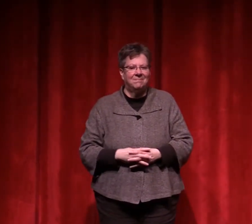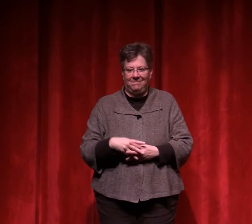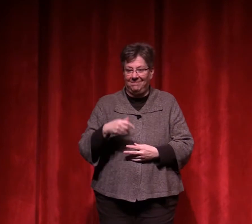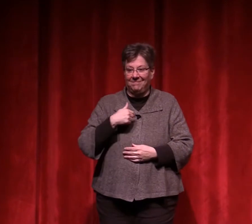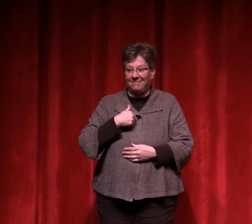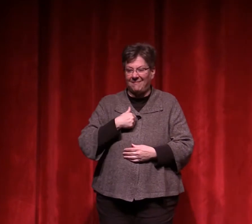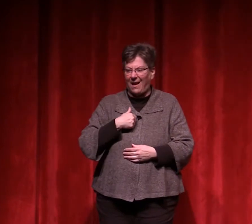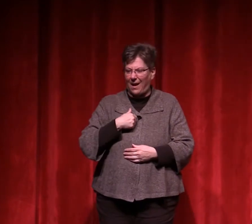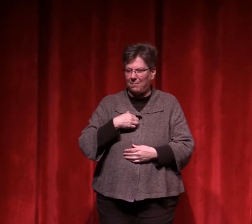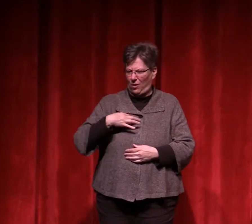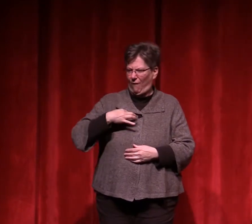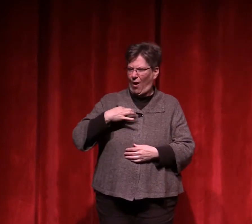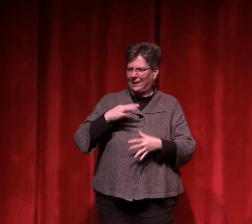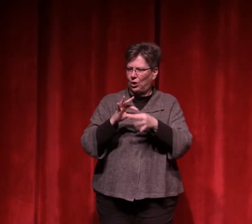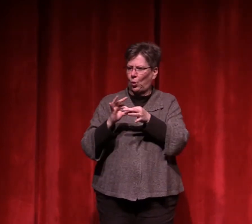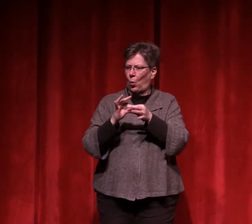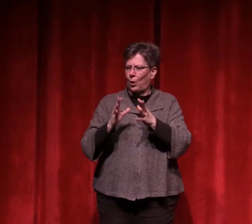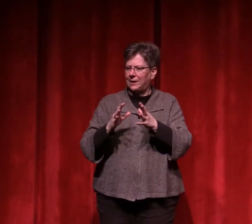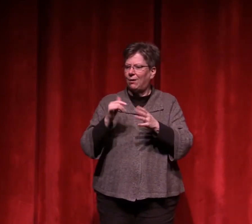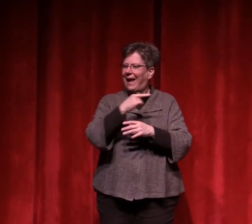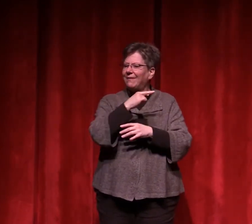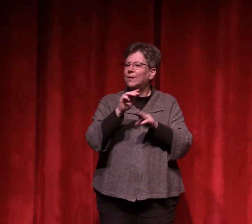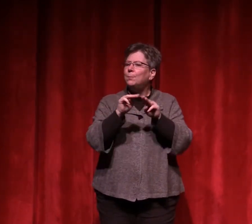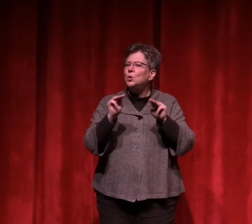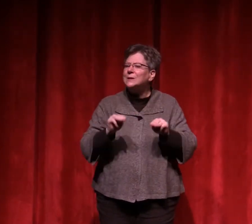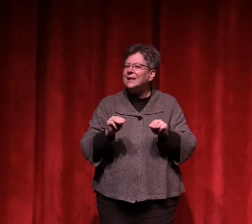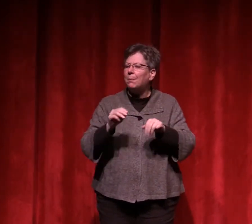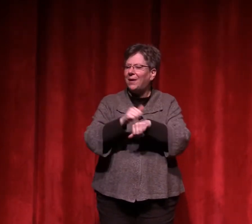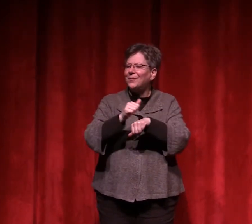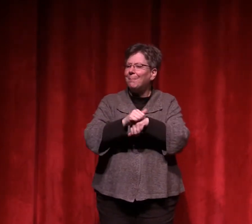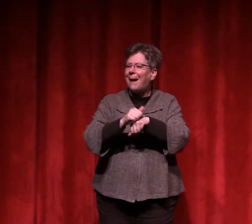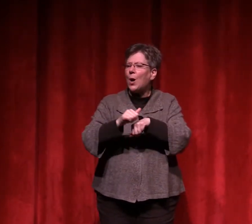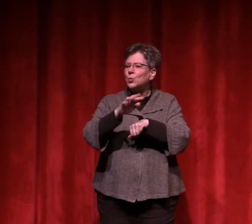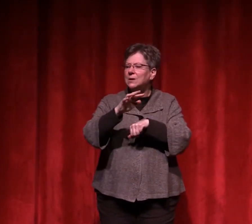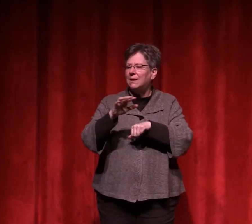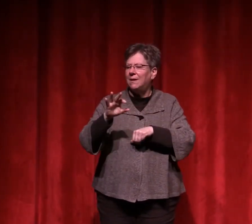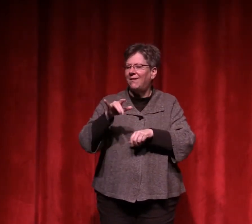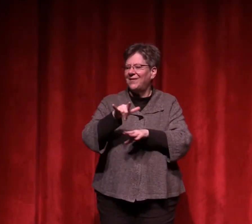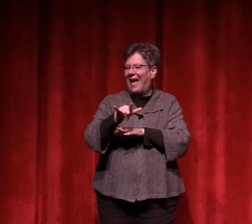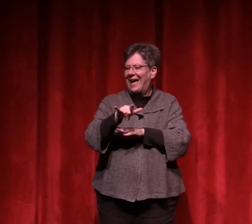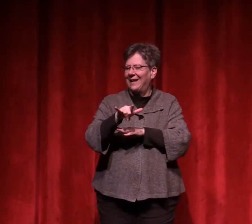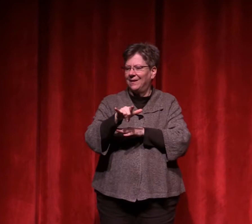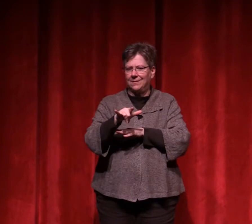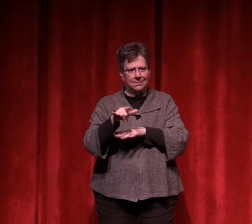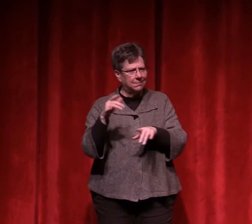I am the volunteer coordinator out at the Museum of Mountain Flying.